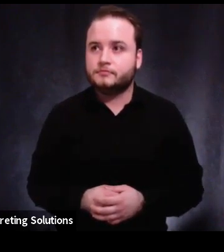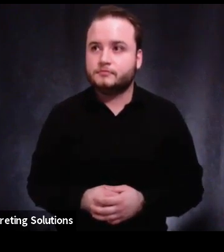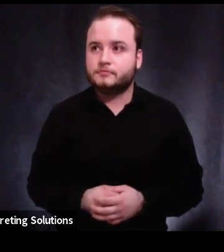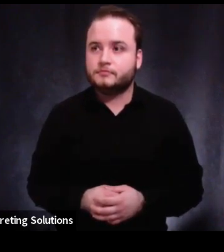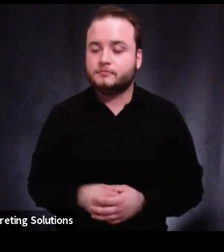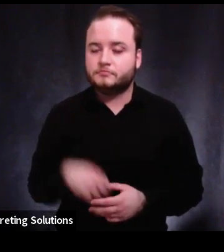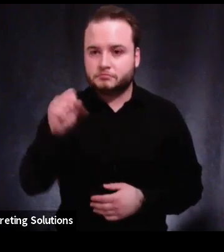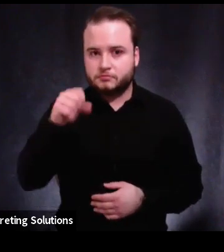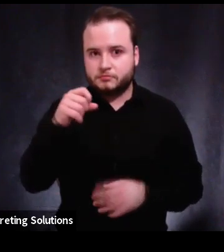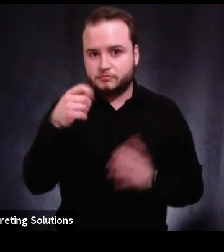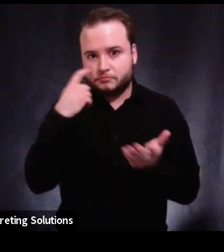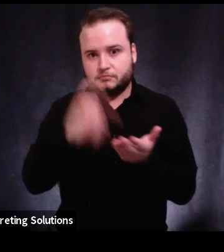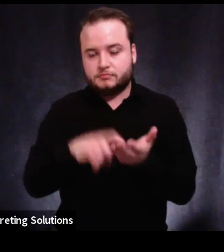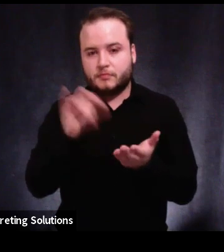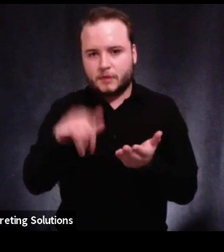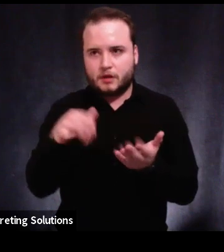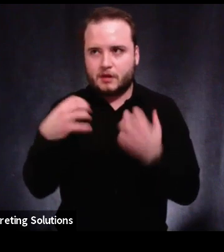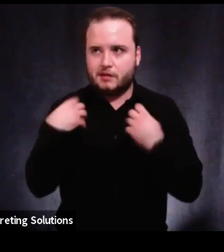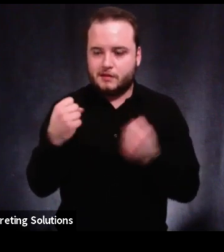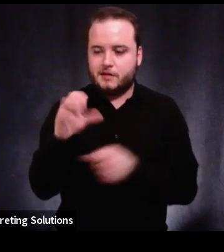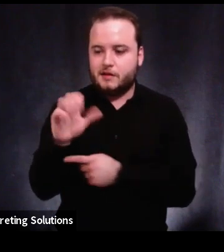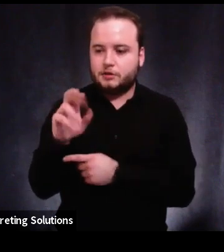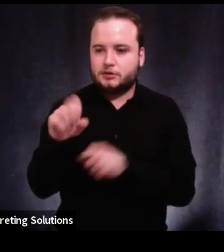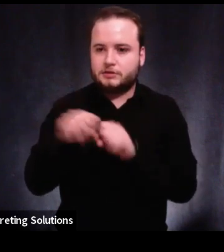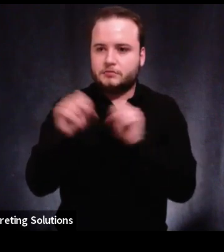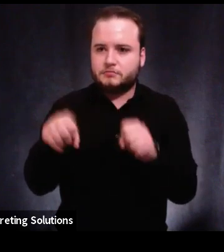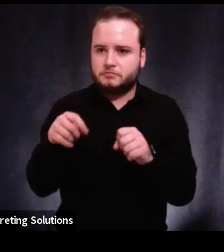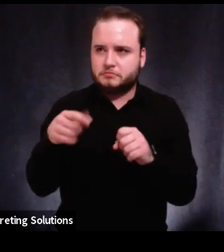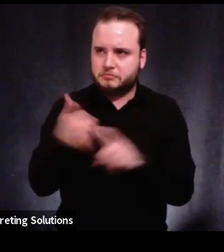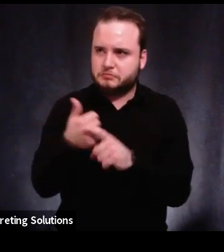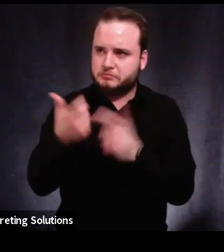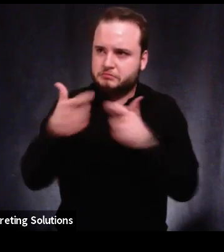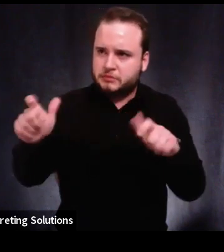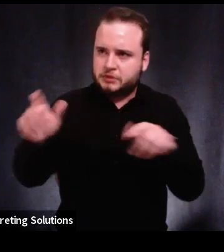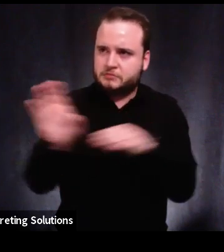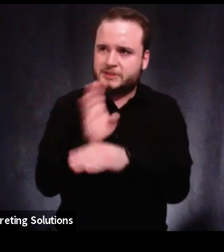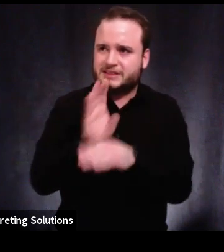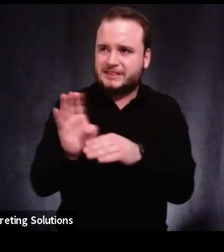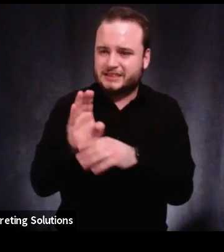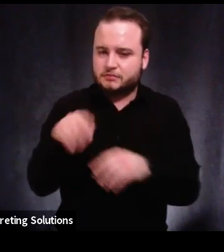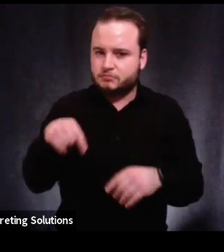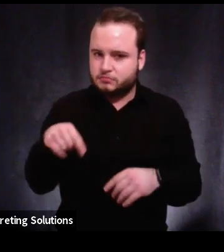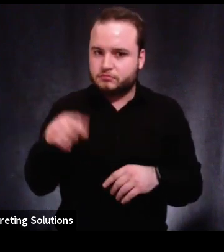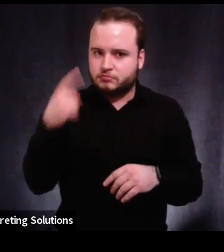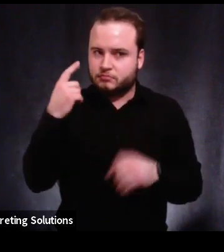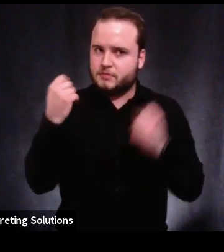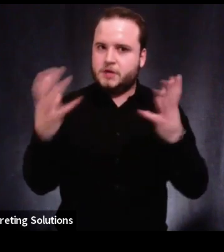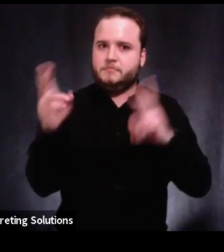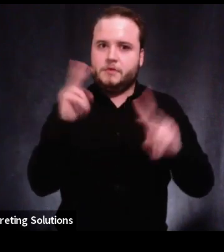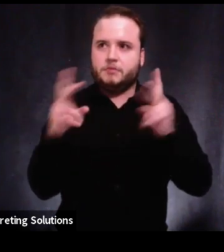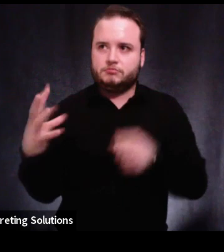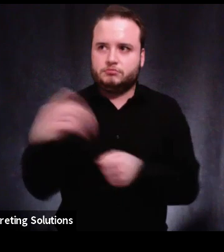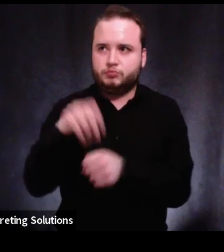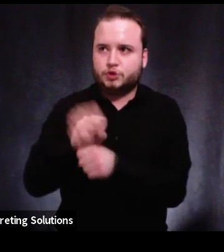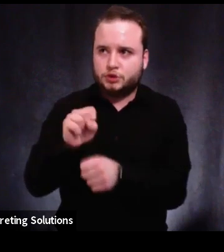that, especially in the rural parts of Minnesota, that hospitals will be put on such financial